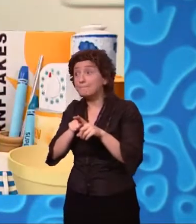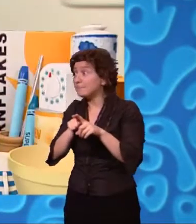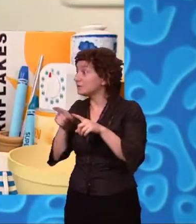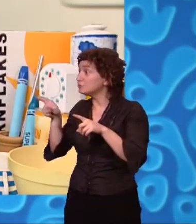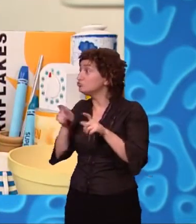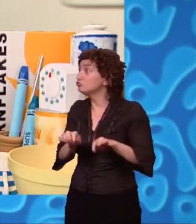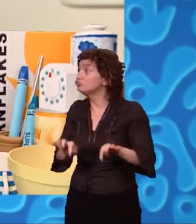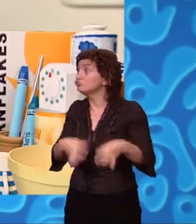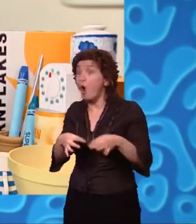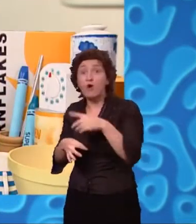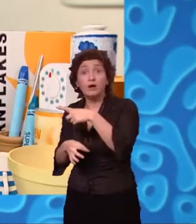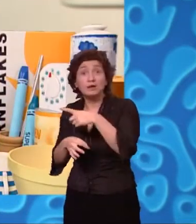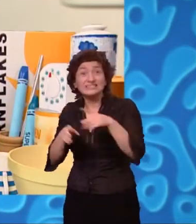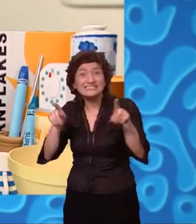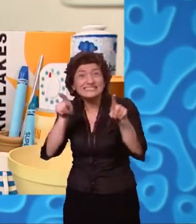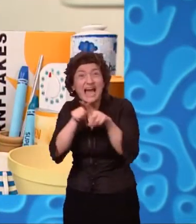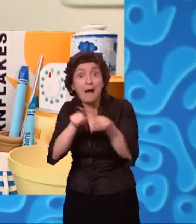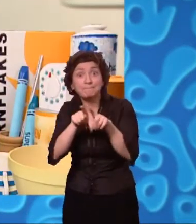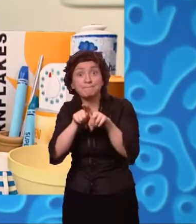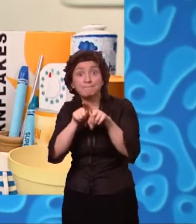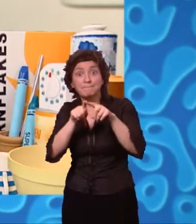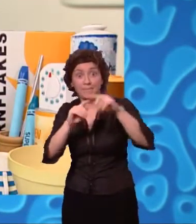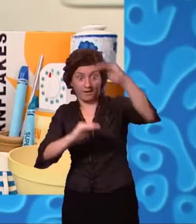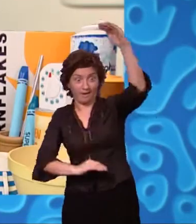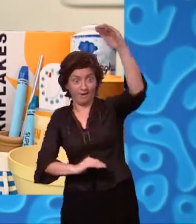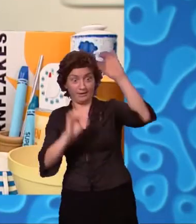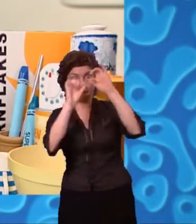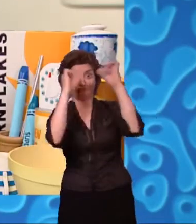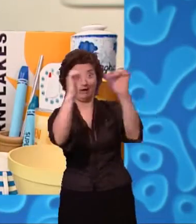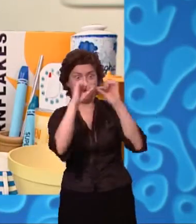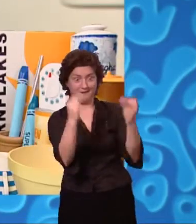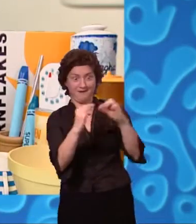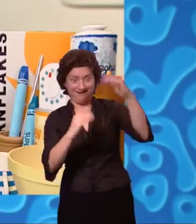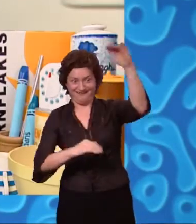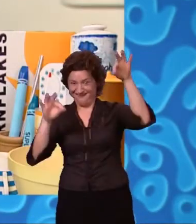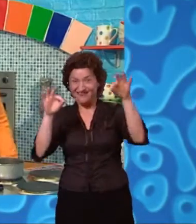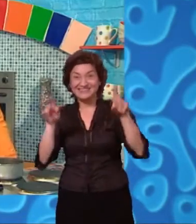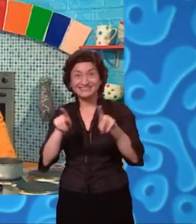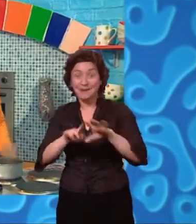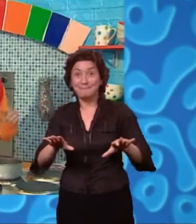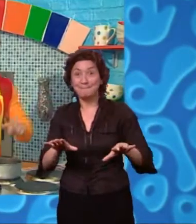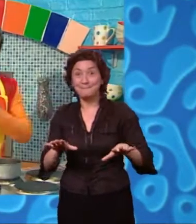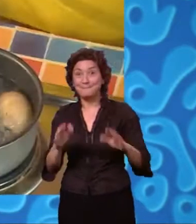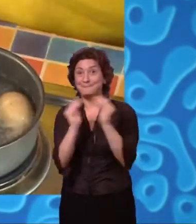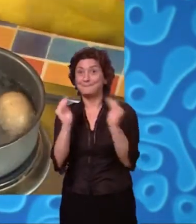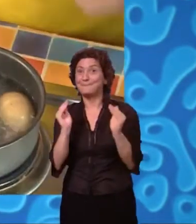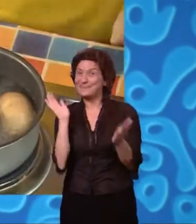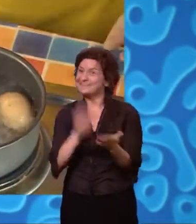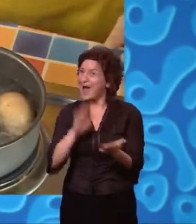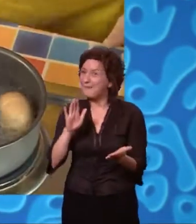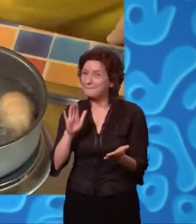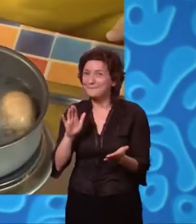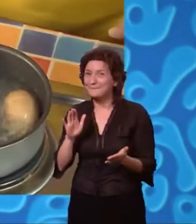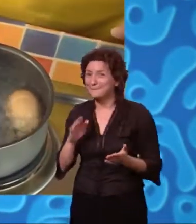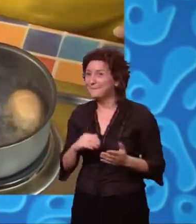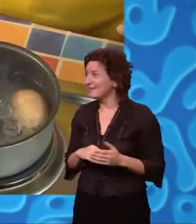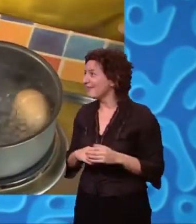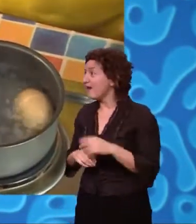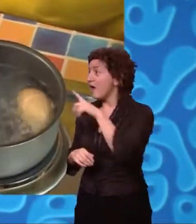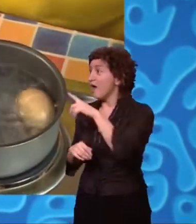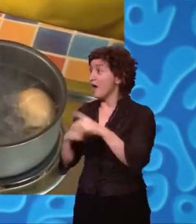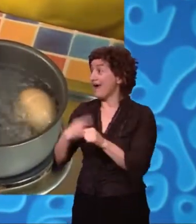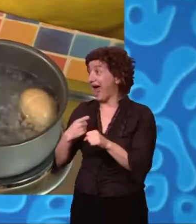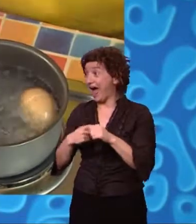these socks are the same size with the same coloured stripes. Snaps. The egg's ready now, so we'll turn off the